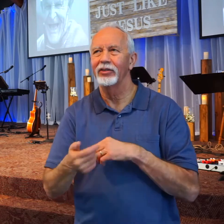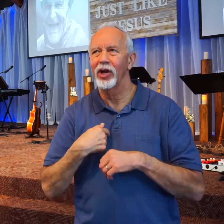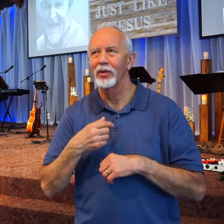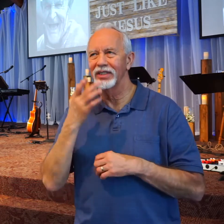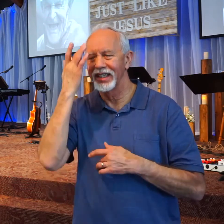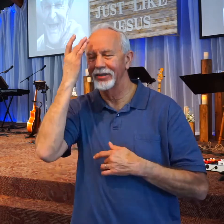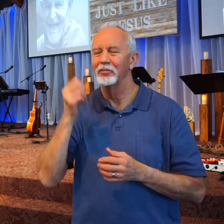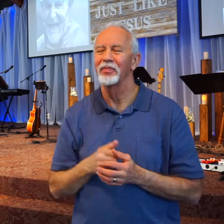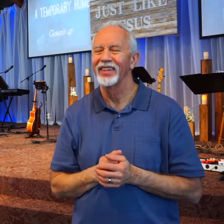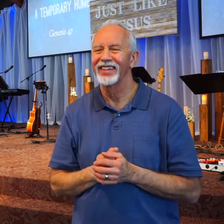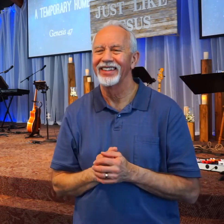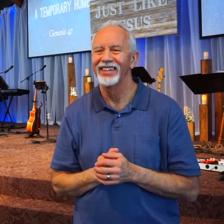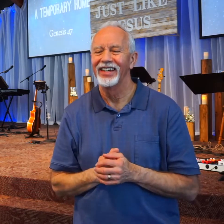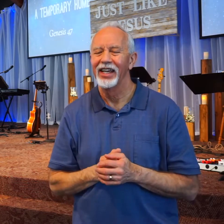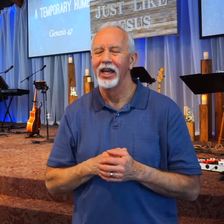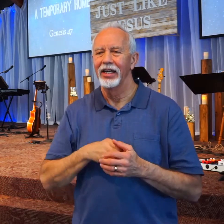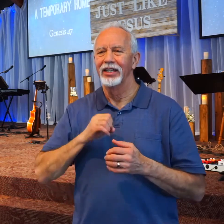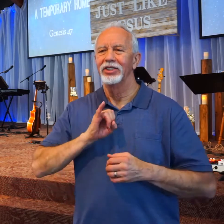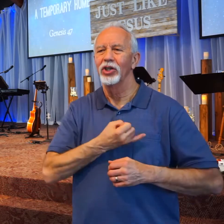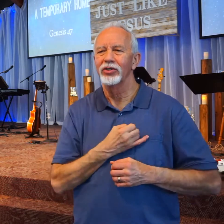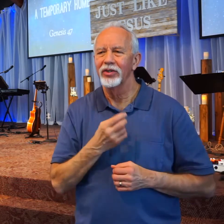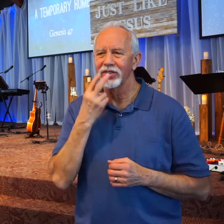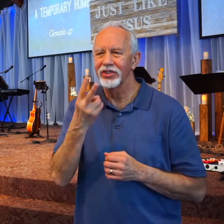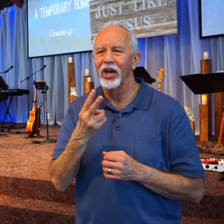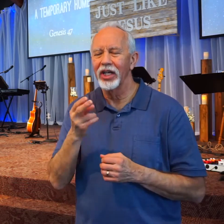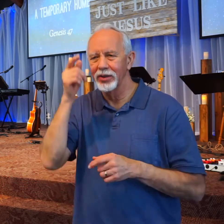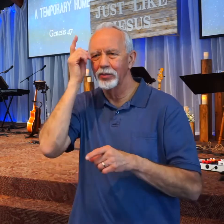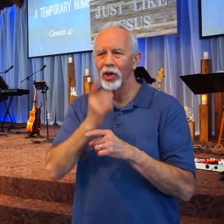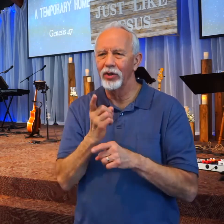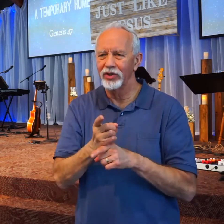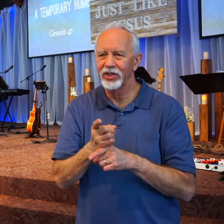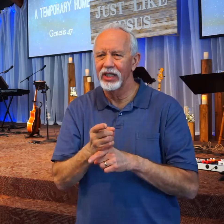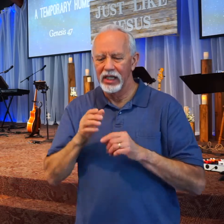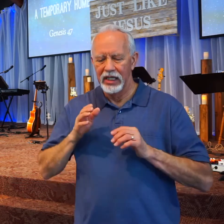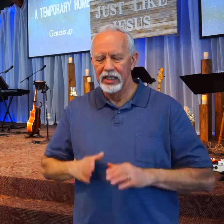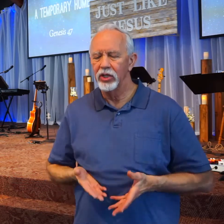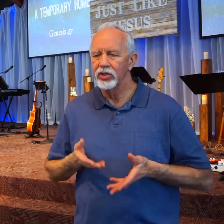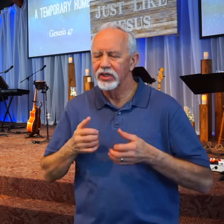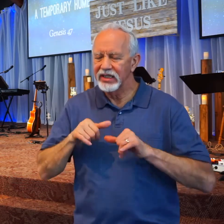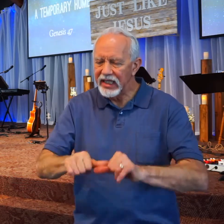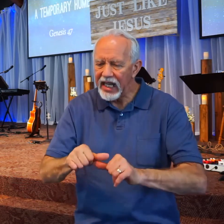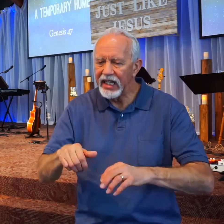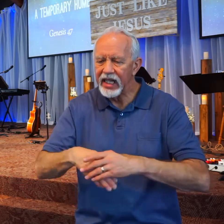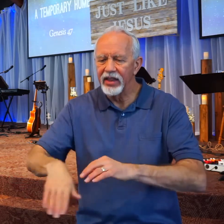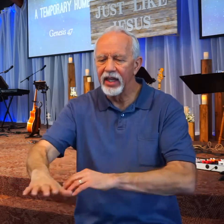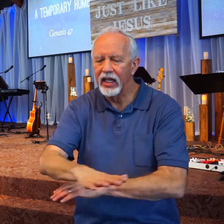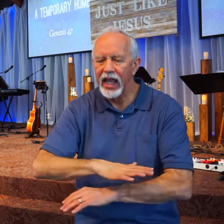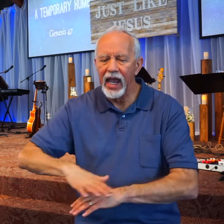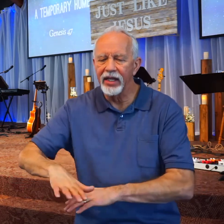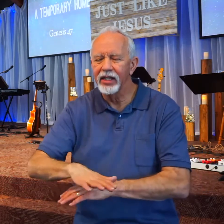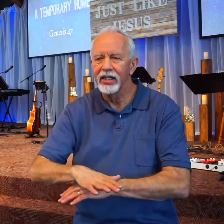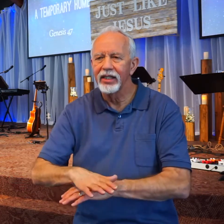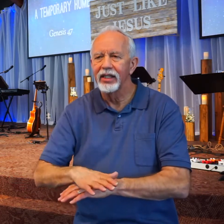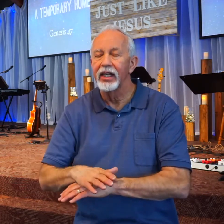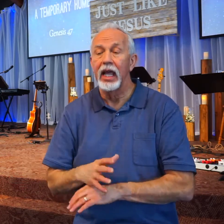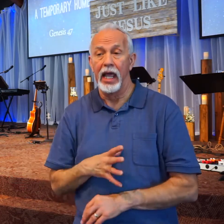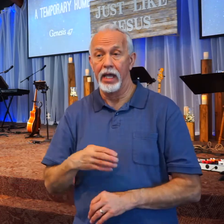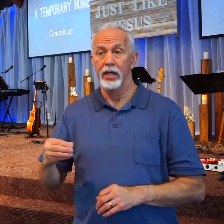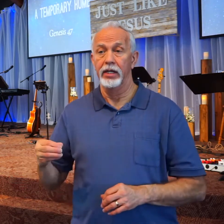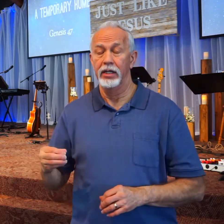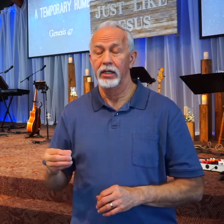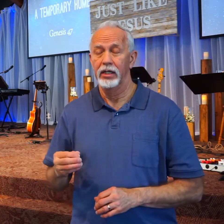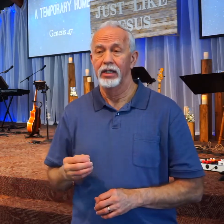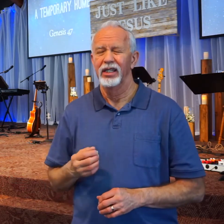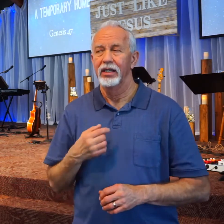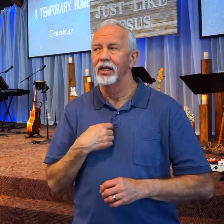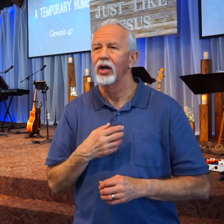So Joseph saw to it that Jacob and his brothers settled into the land. And meanwhile,